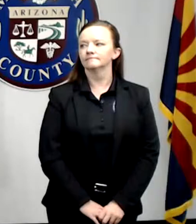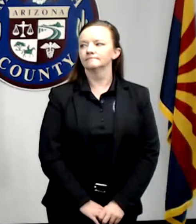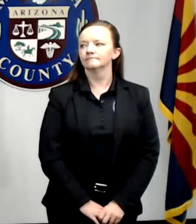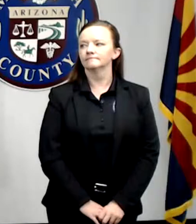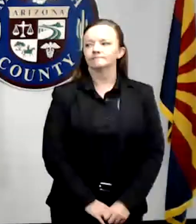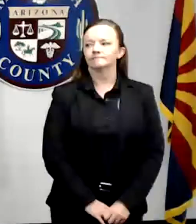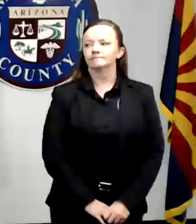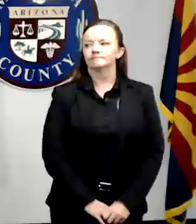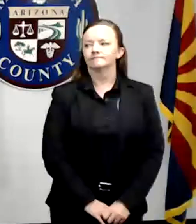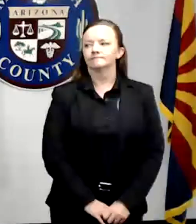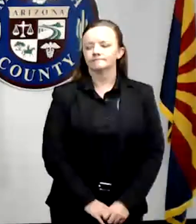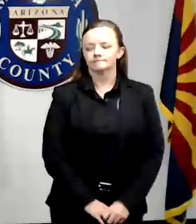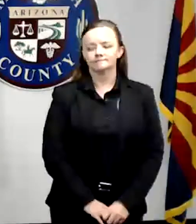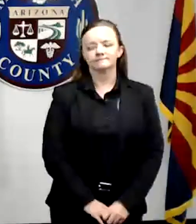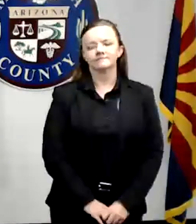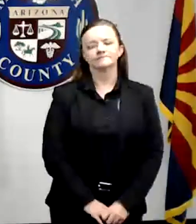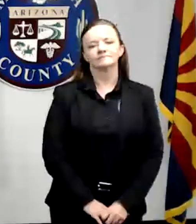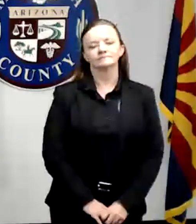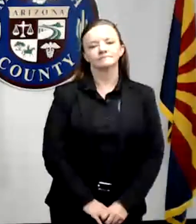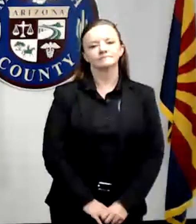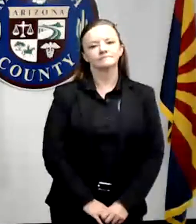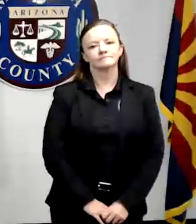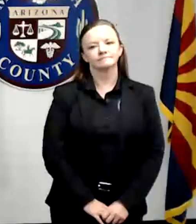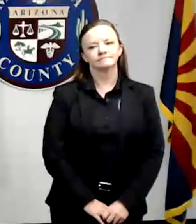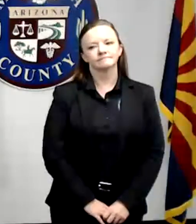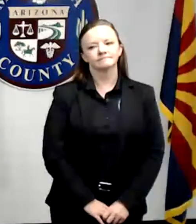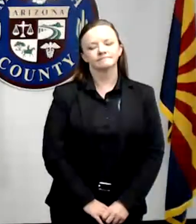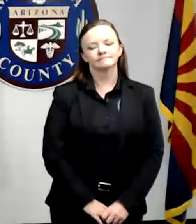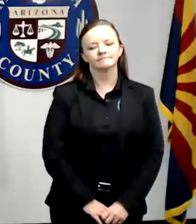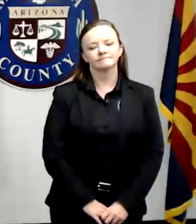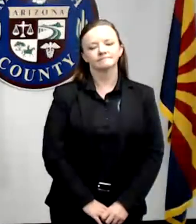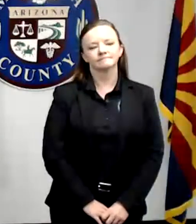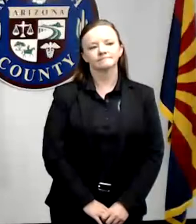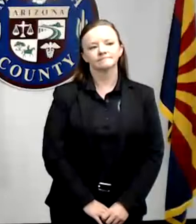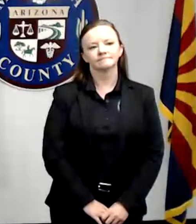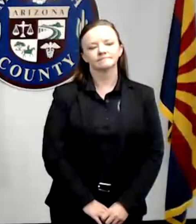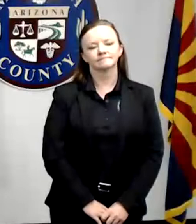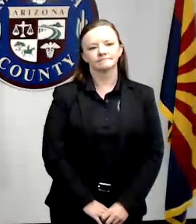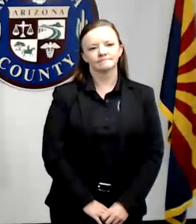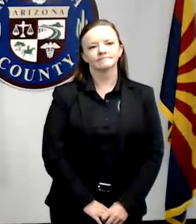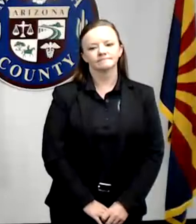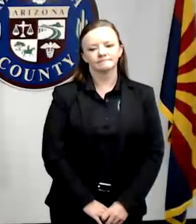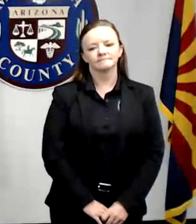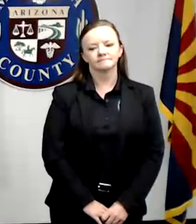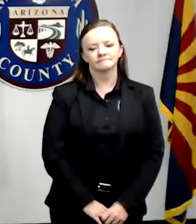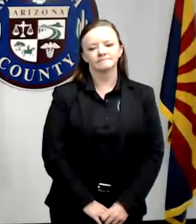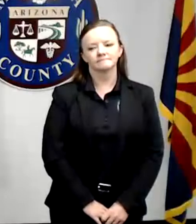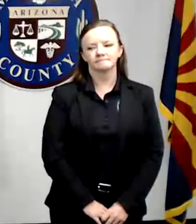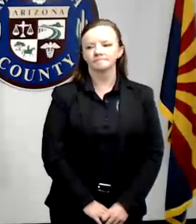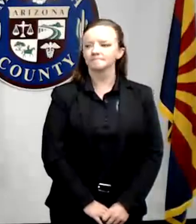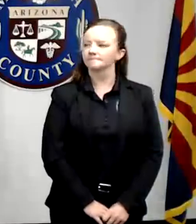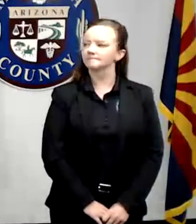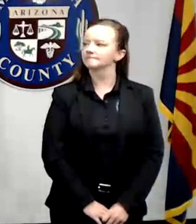datos. Lo mismo hace Salud Pública con esas instituciones de salud que trataron a esta persona infectada.